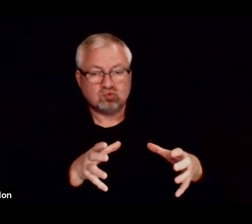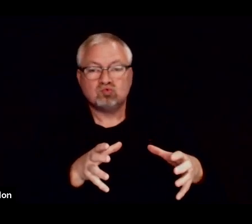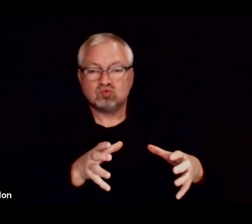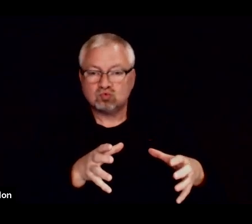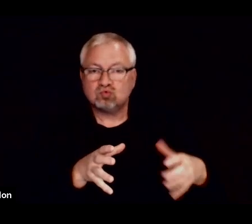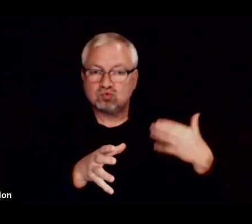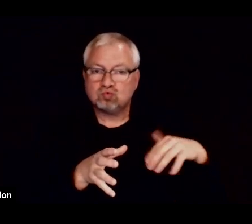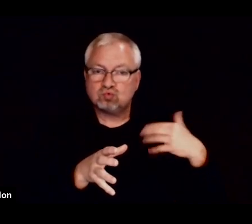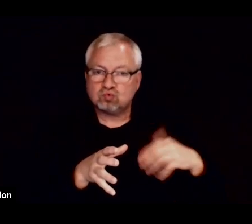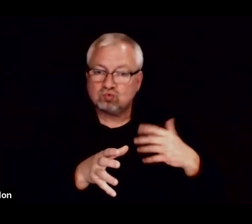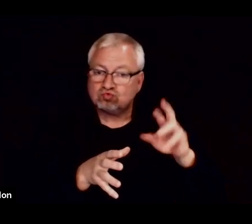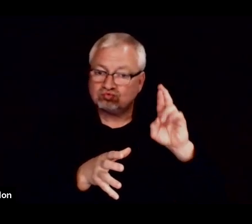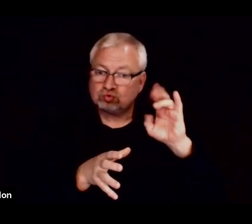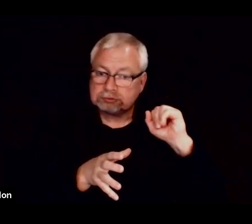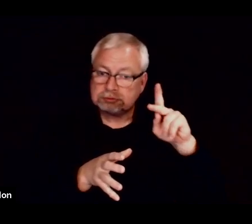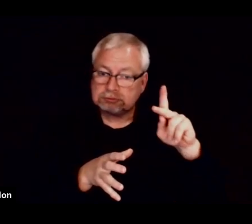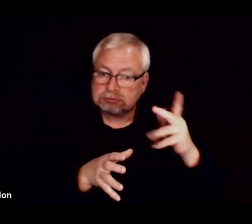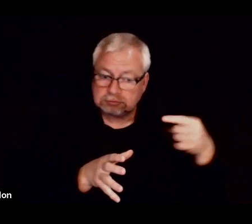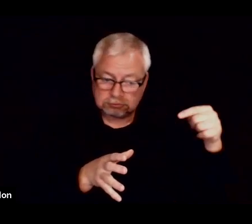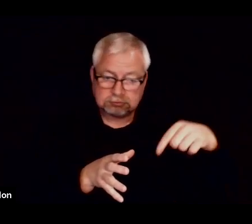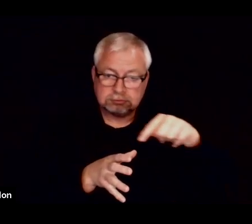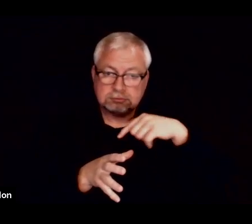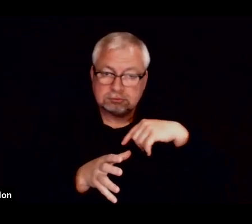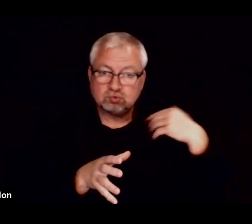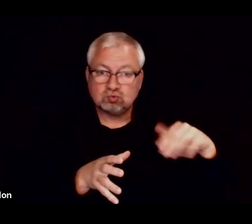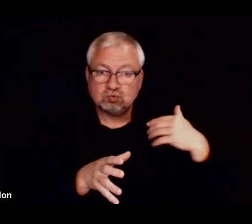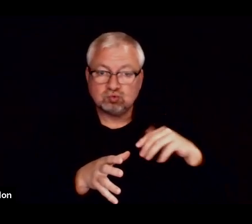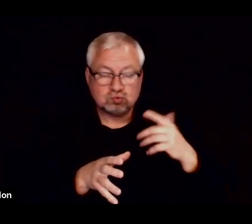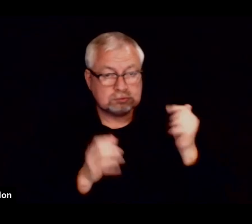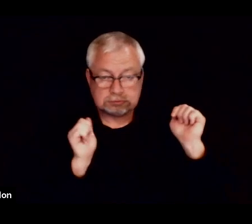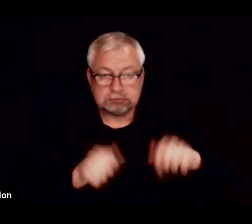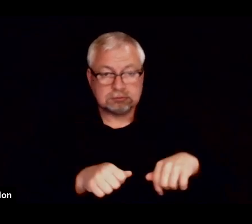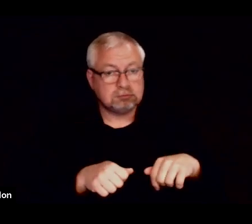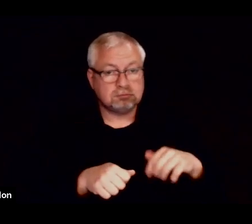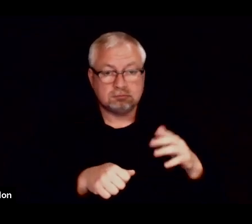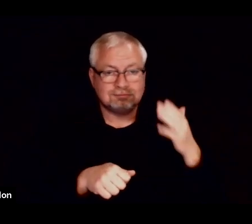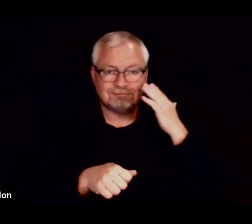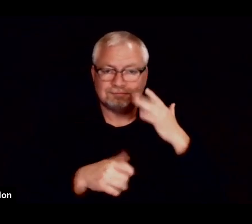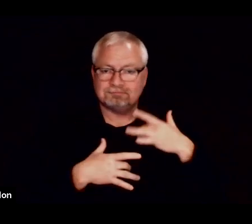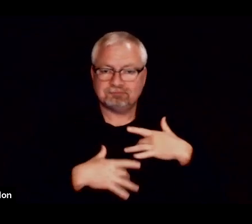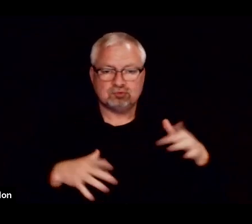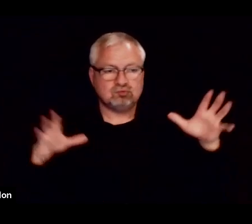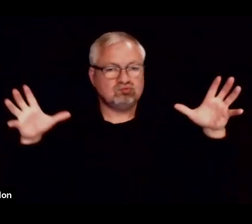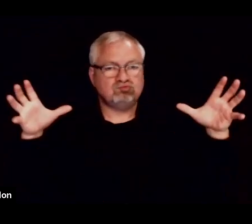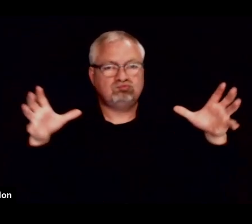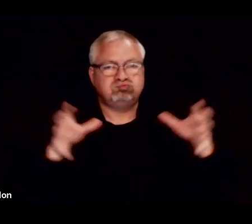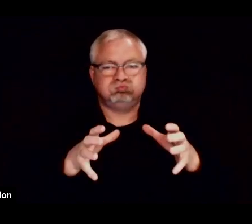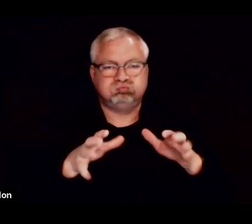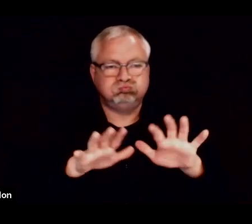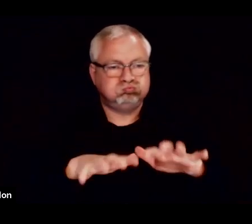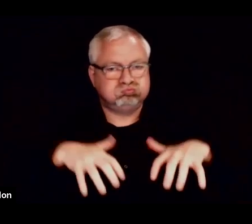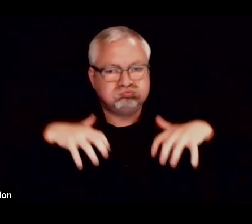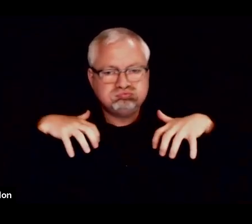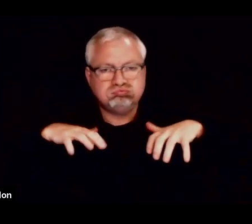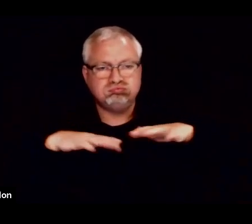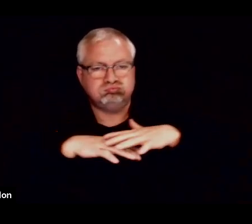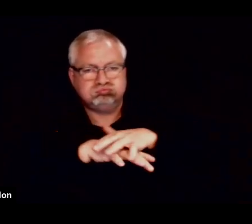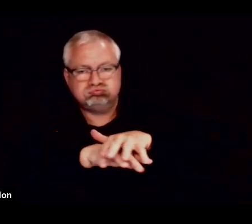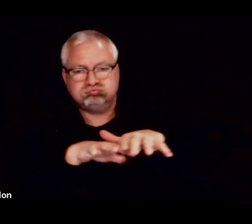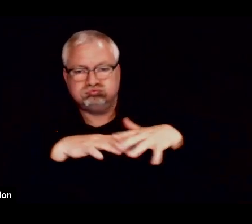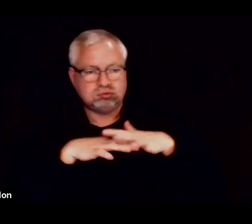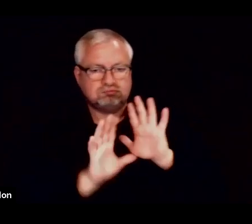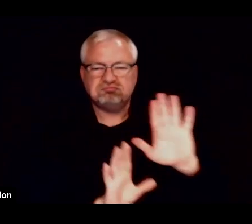of who tends to be in the congregations, and certainly the guidance as